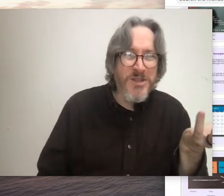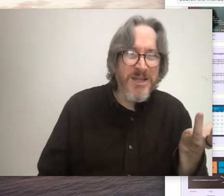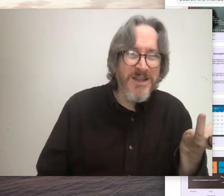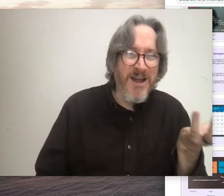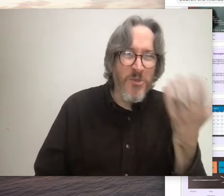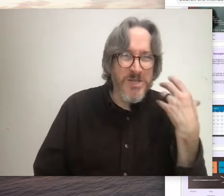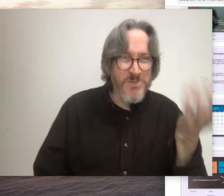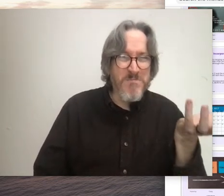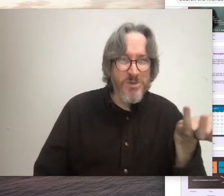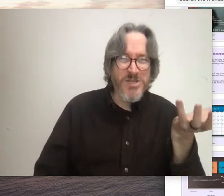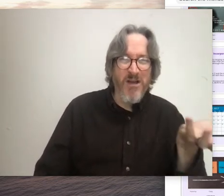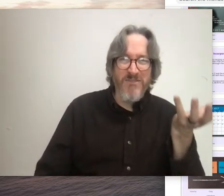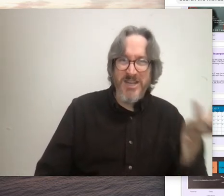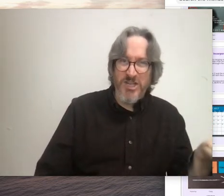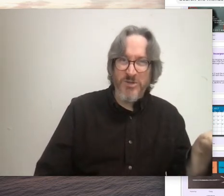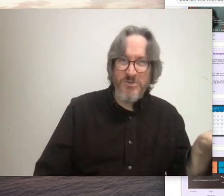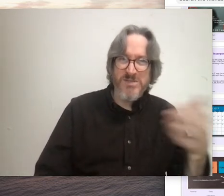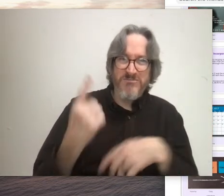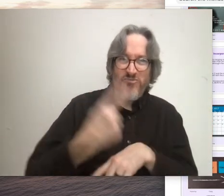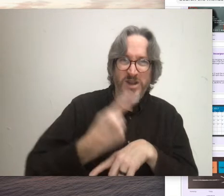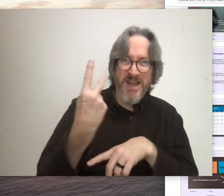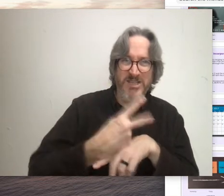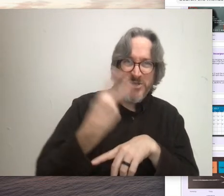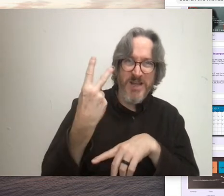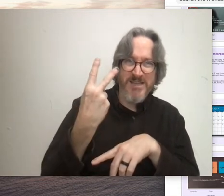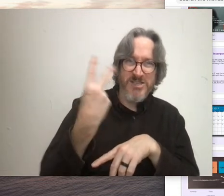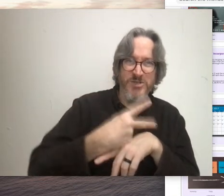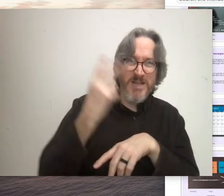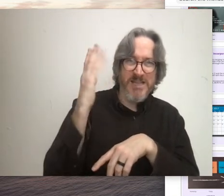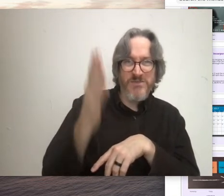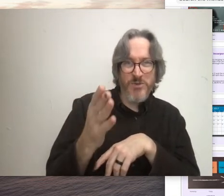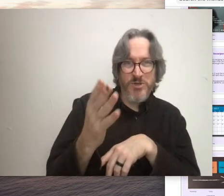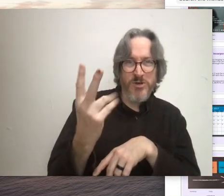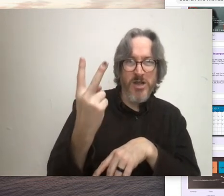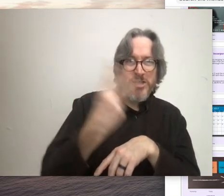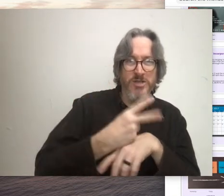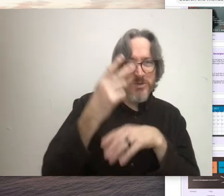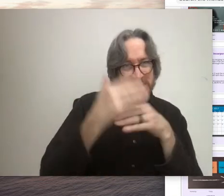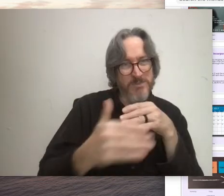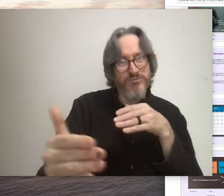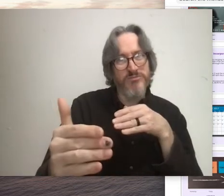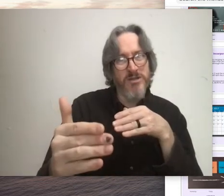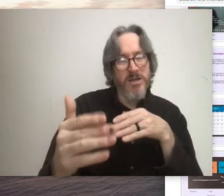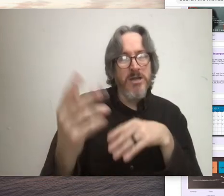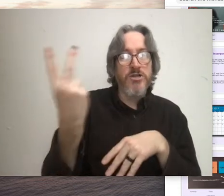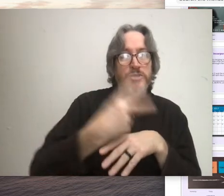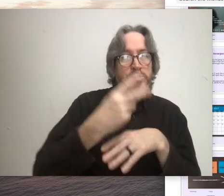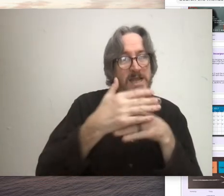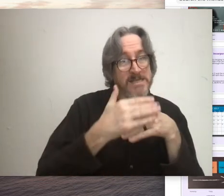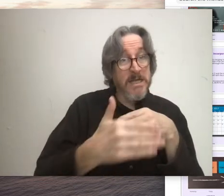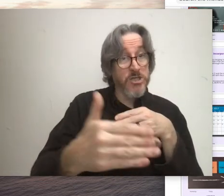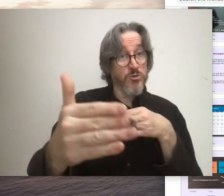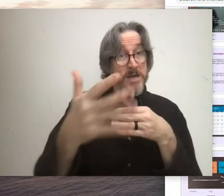1 and 2 are the ones we most often use. 1 day, 2 days, 2 days future, 2 days,